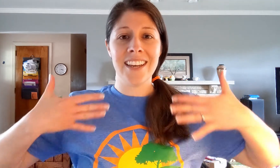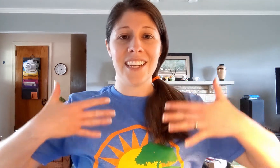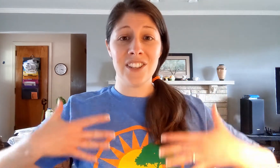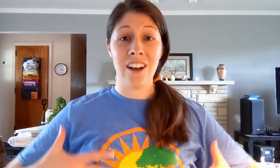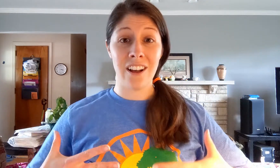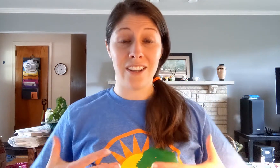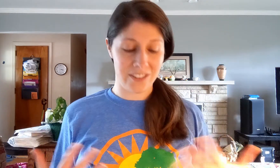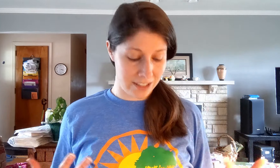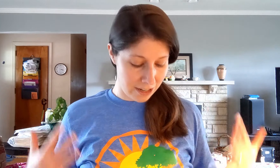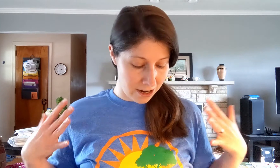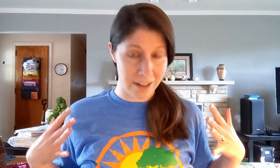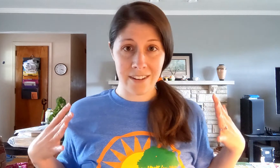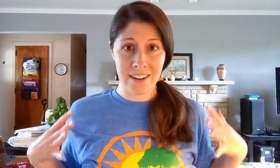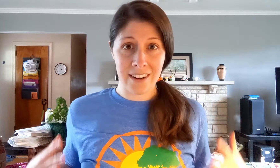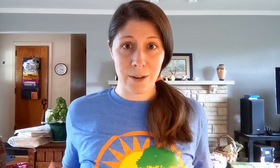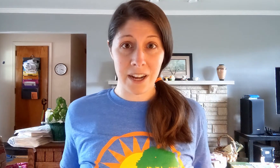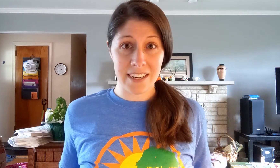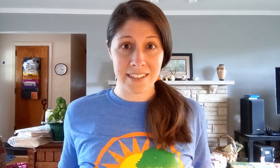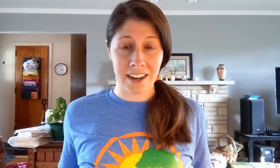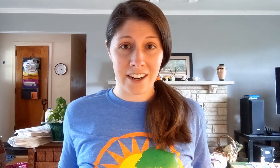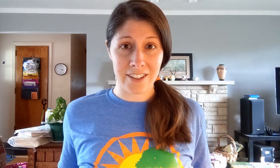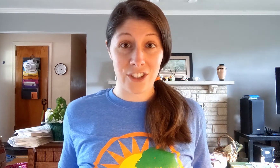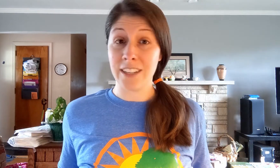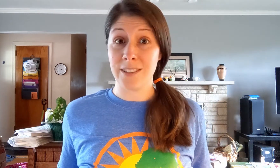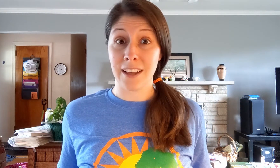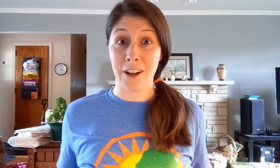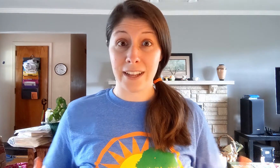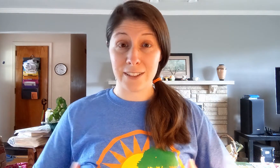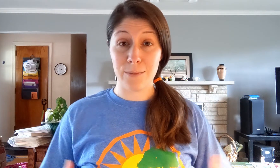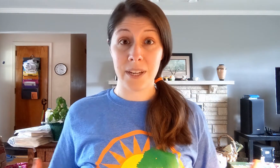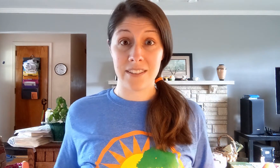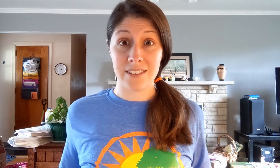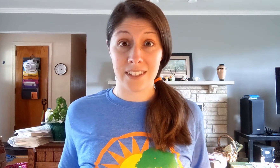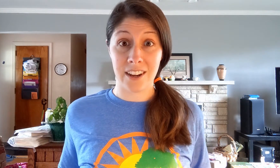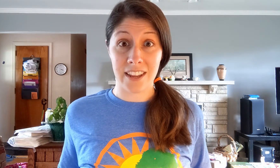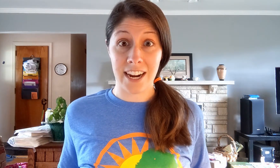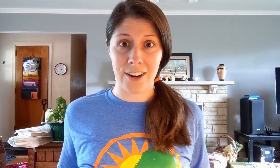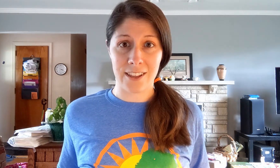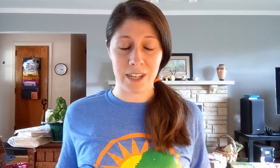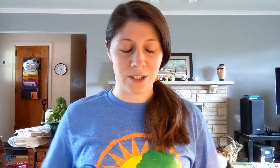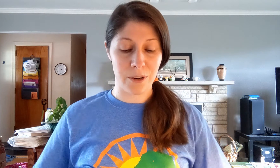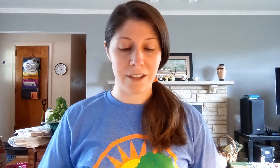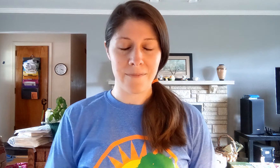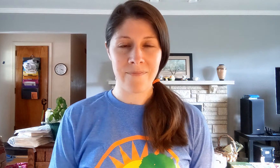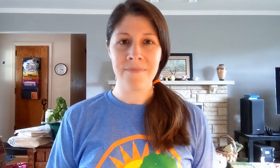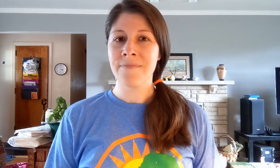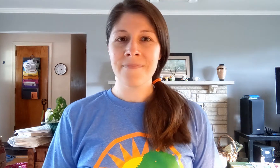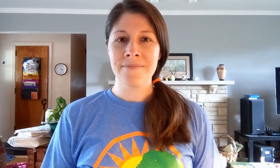and tall so that our bodies, our chests have all that space to let all the air in that we need to breathe.